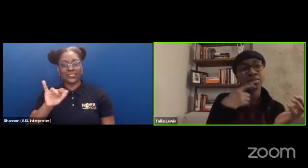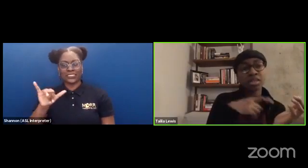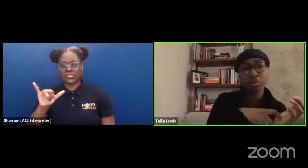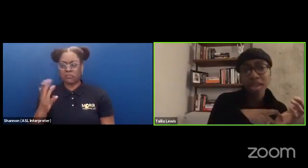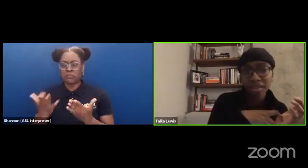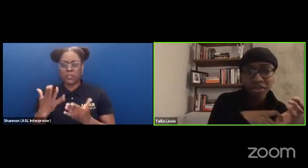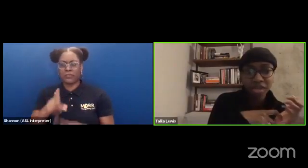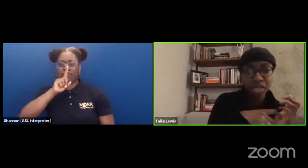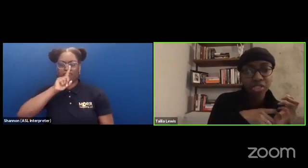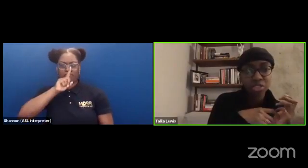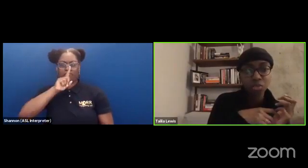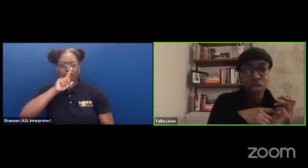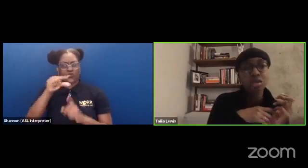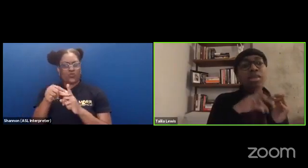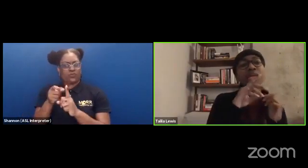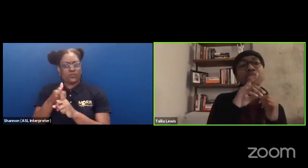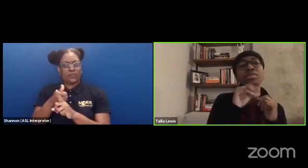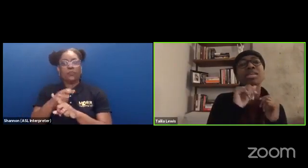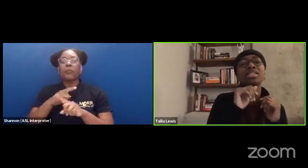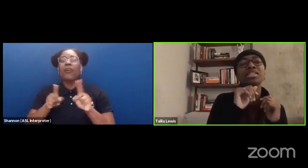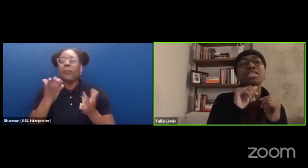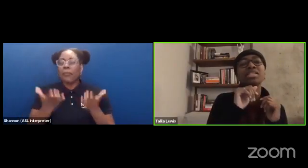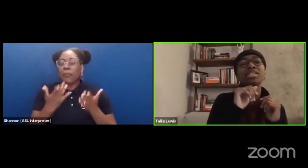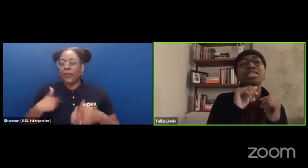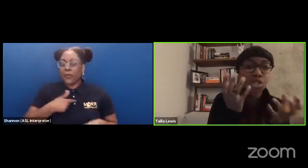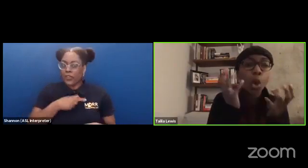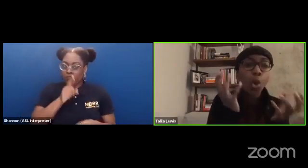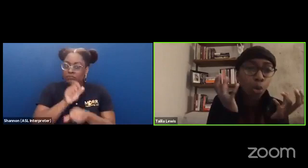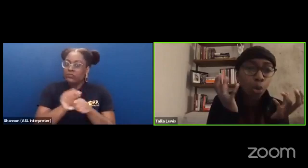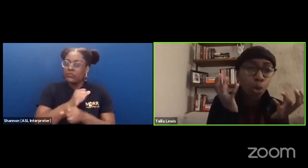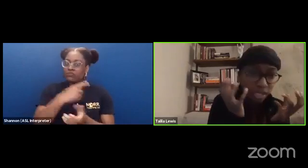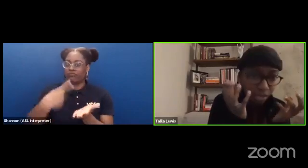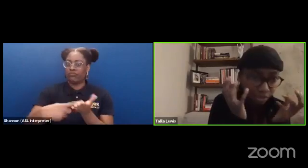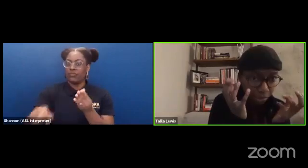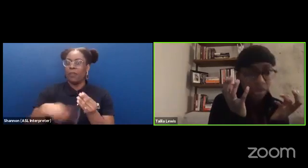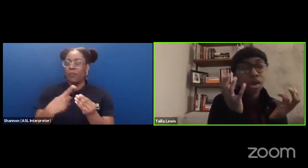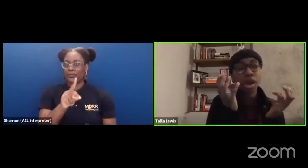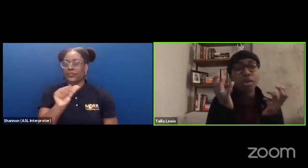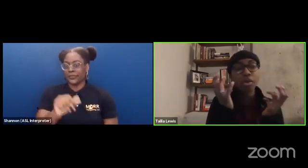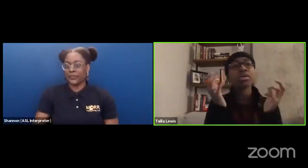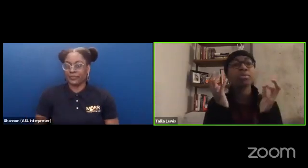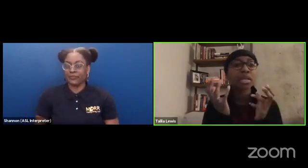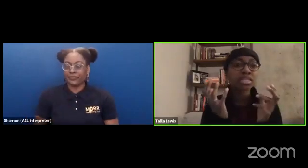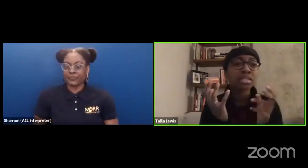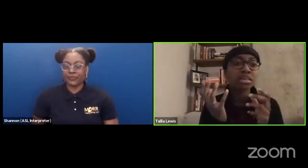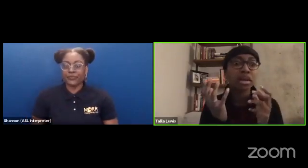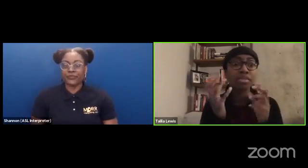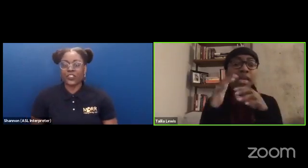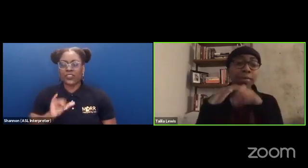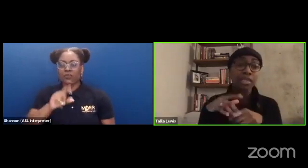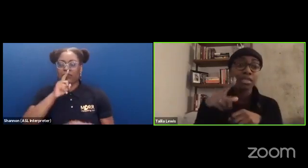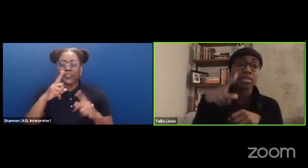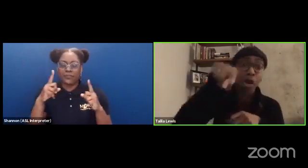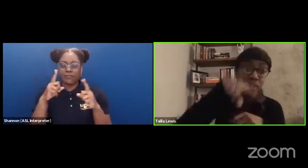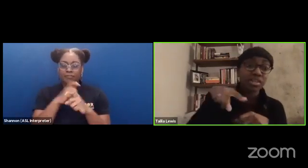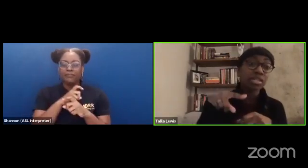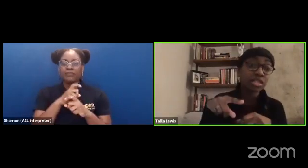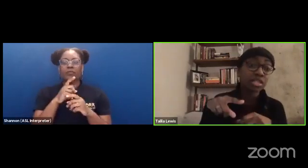the complexity of the ableism that all of us continue to experience, which is why we're extremely exhausted